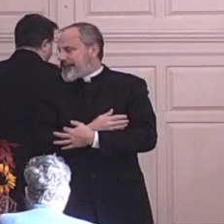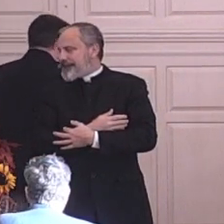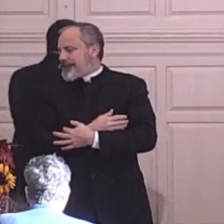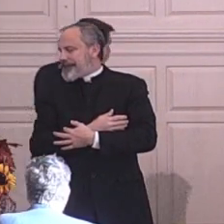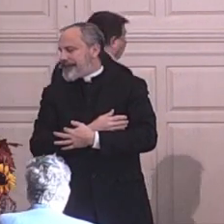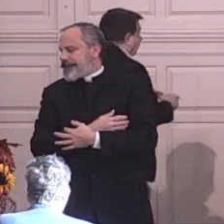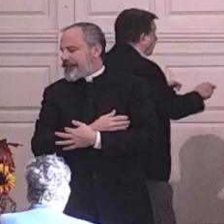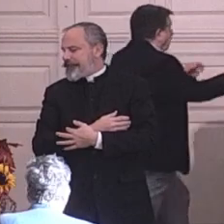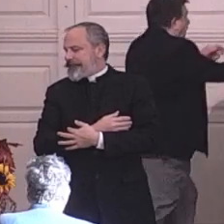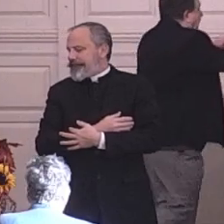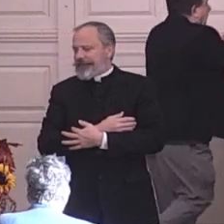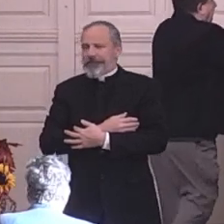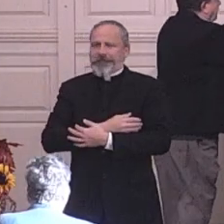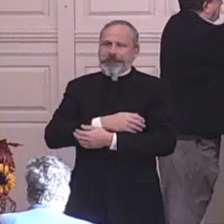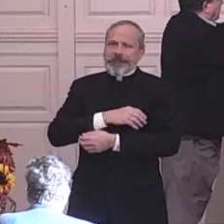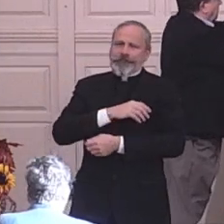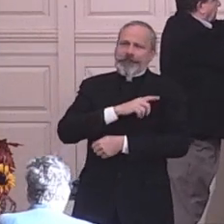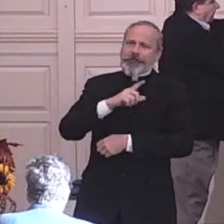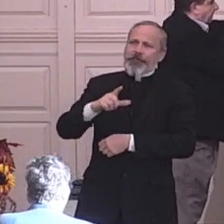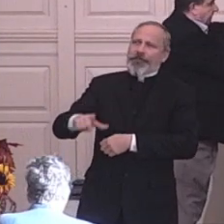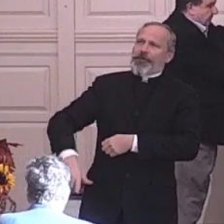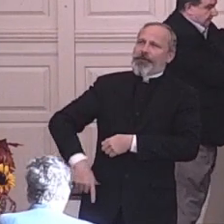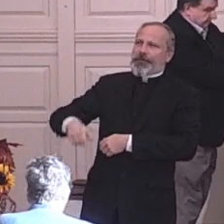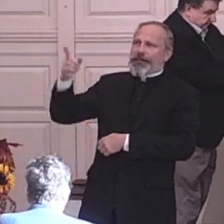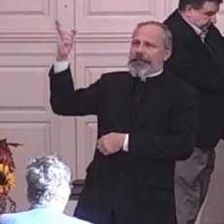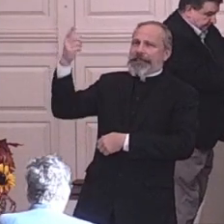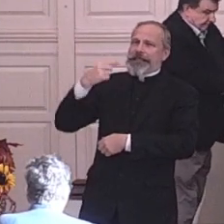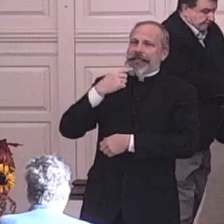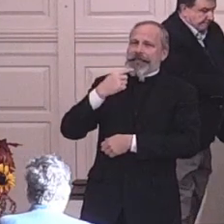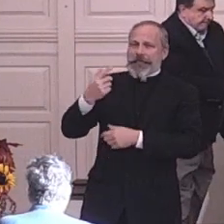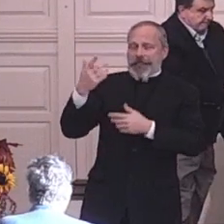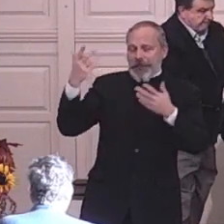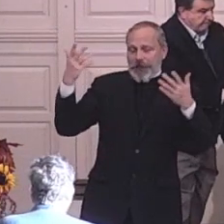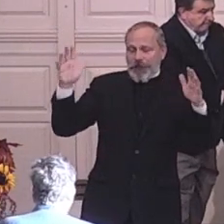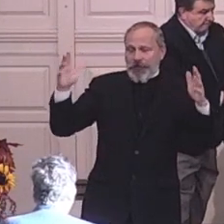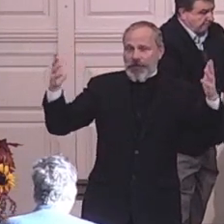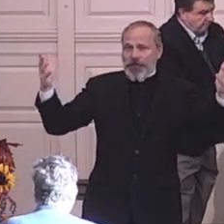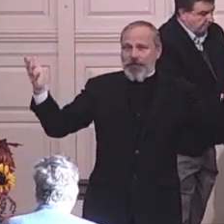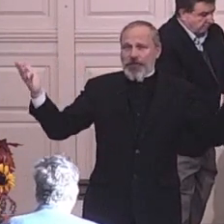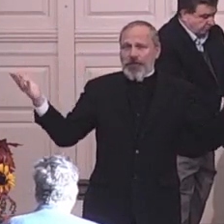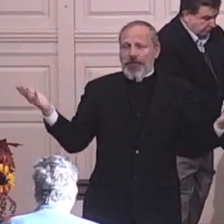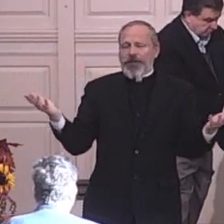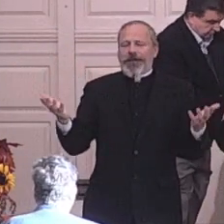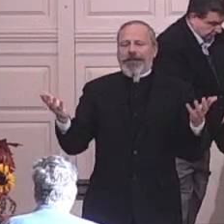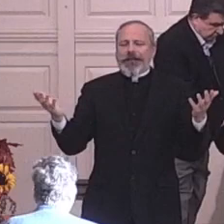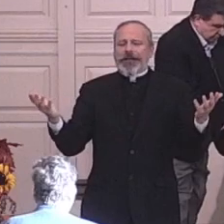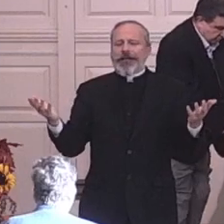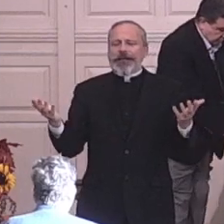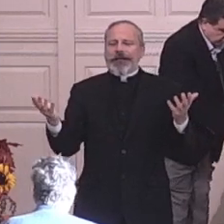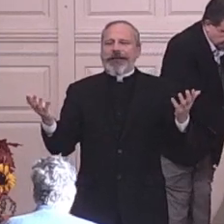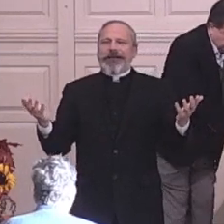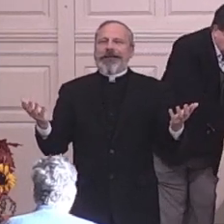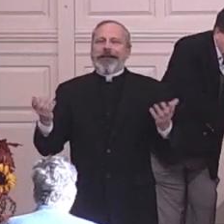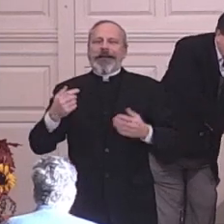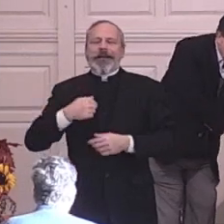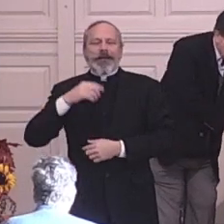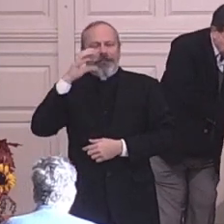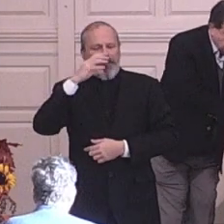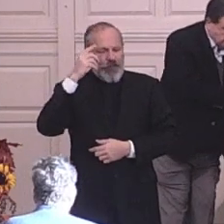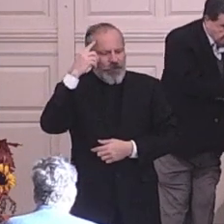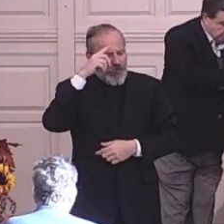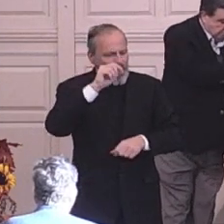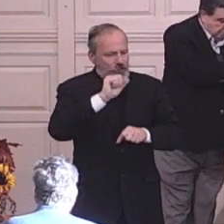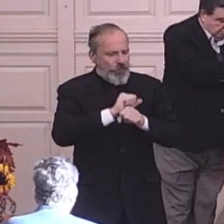The Lord said, I think thoughts of